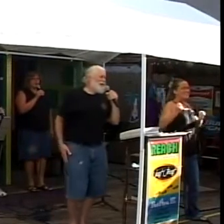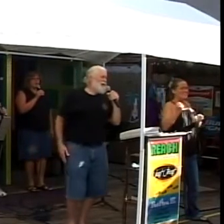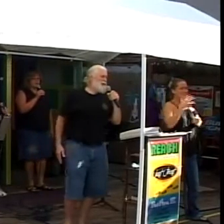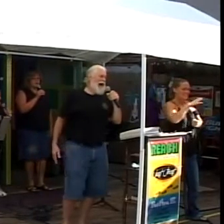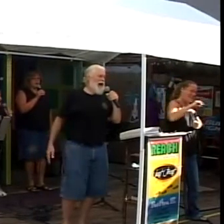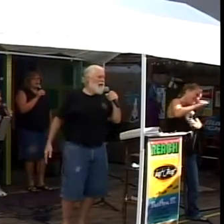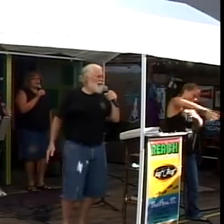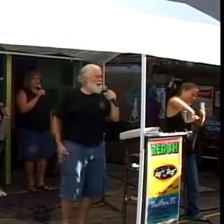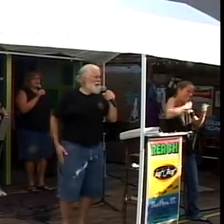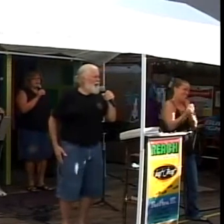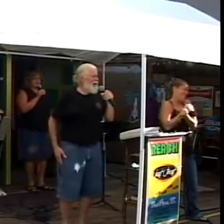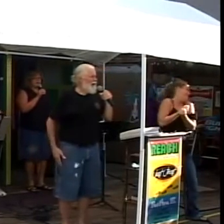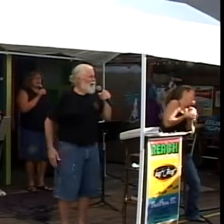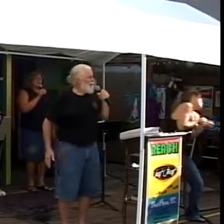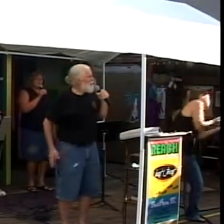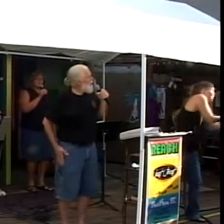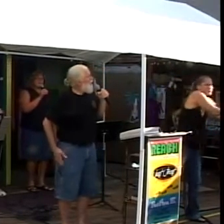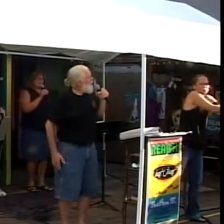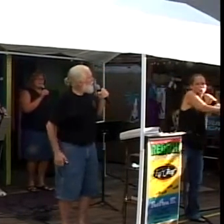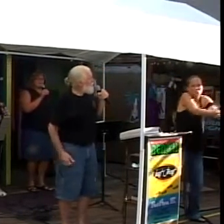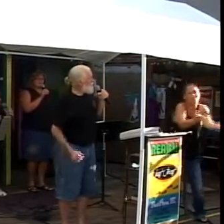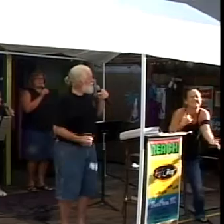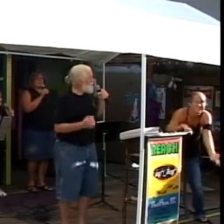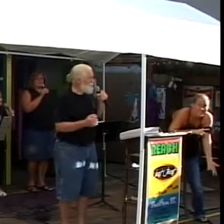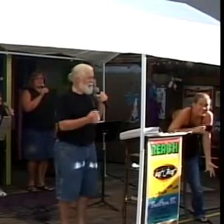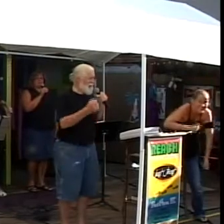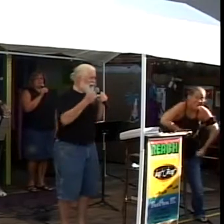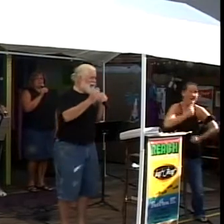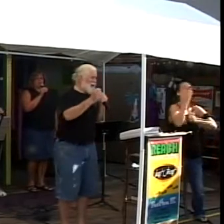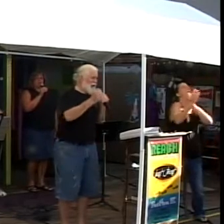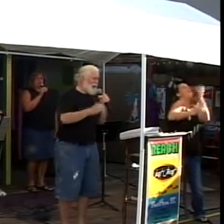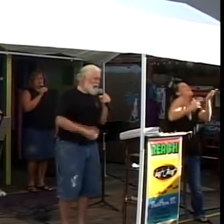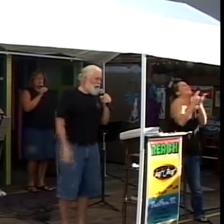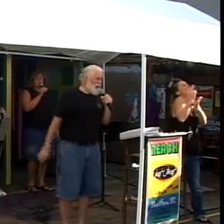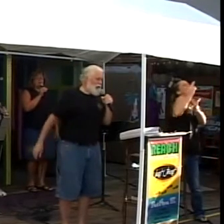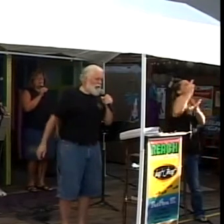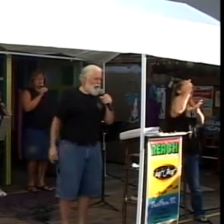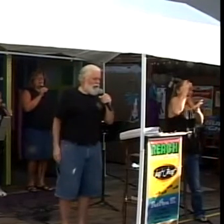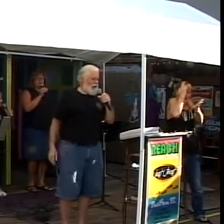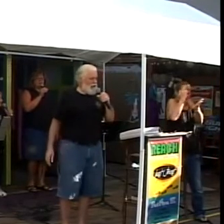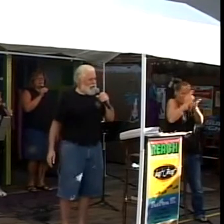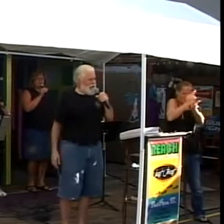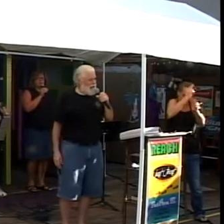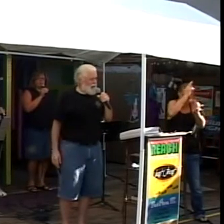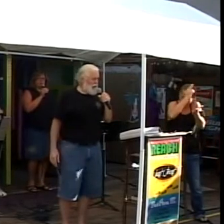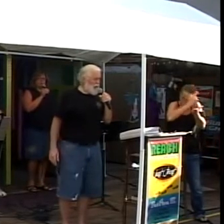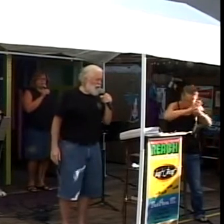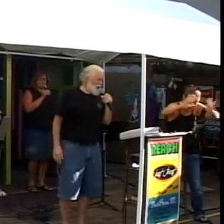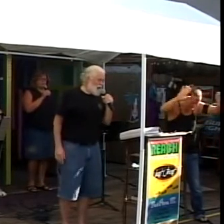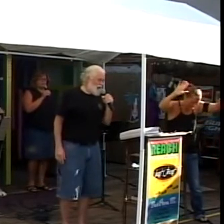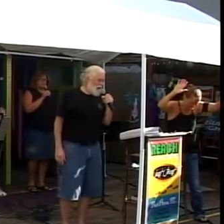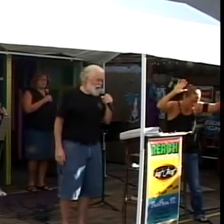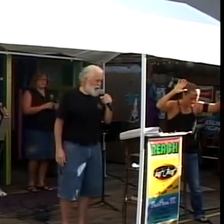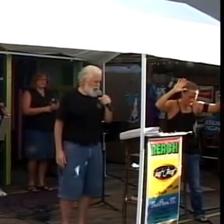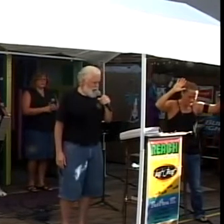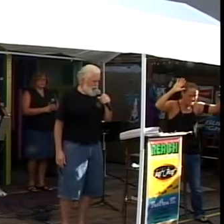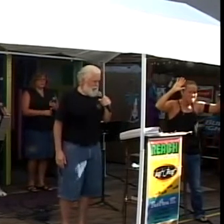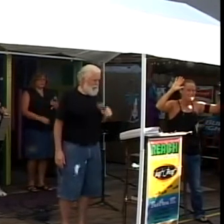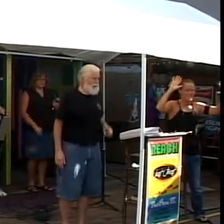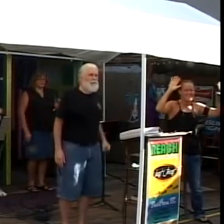Pour out your power and love as we sing, holy, holy, holy.